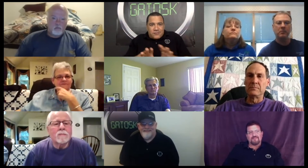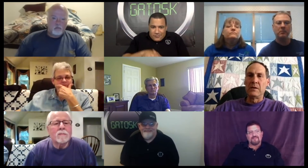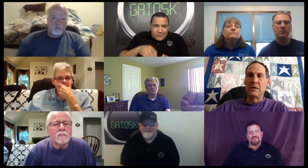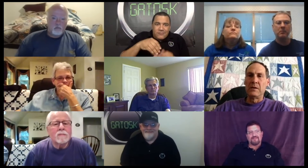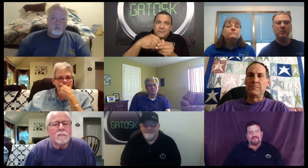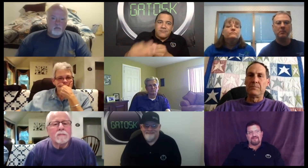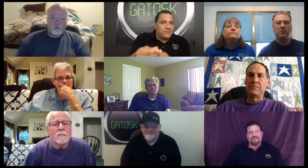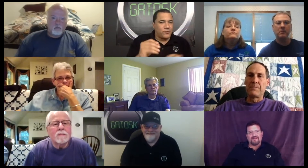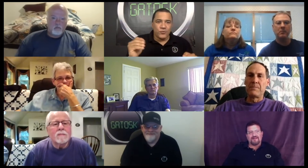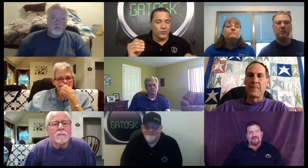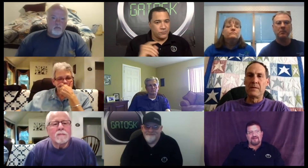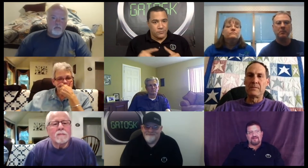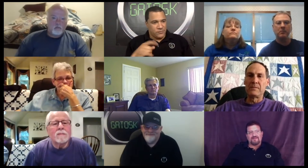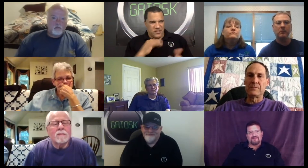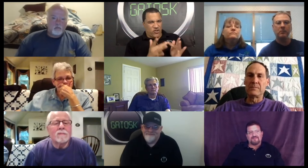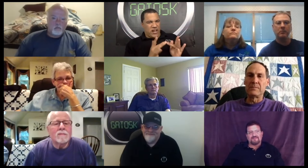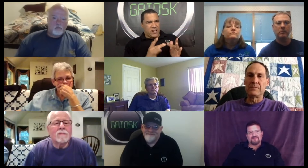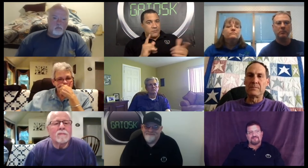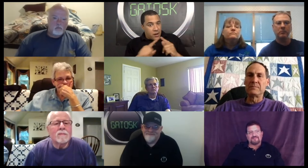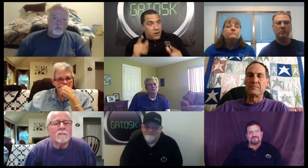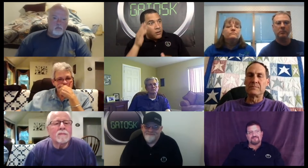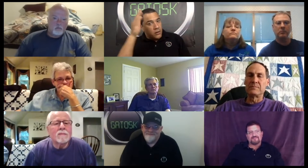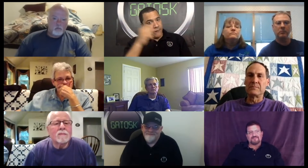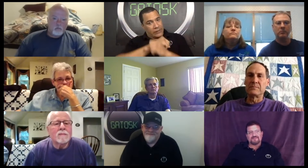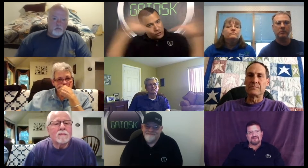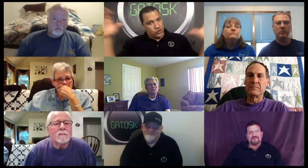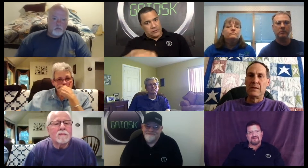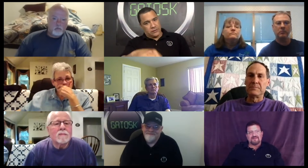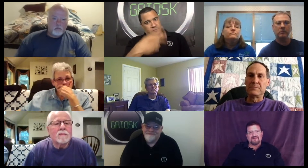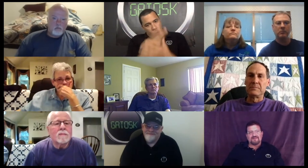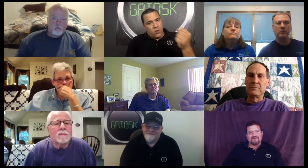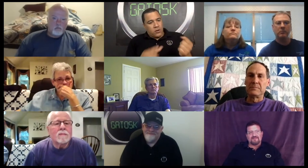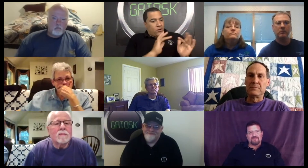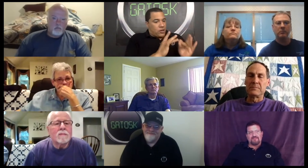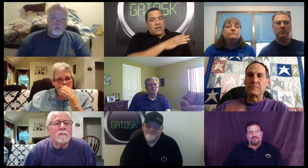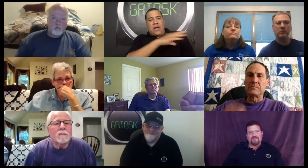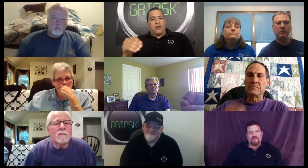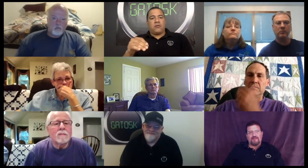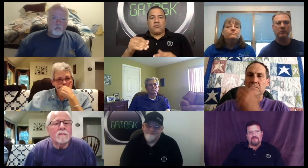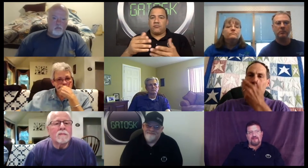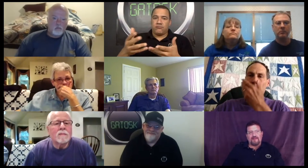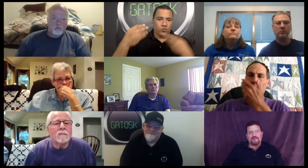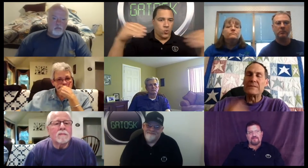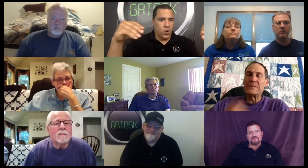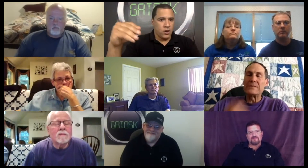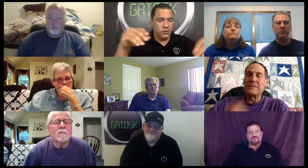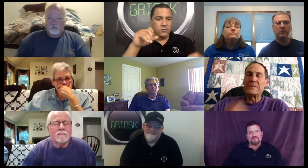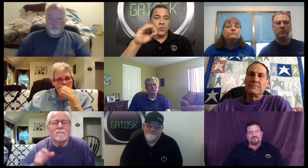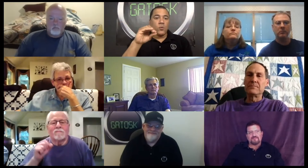can't accept cash," or there's nothing like that here. We're internet based, but we do envision that in the future to have that internet based and